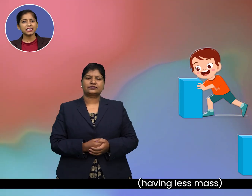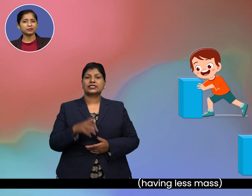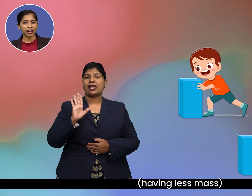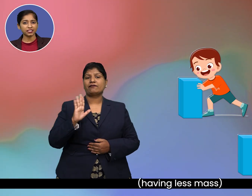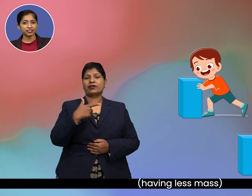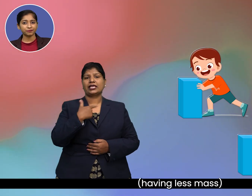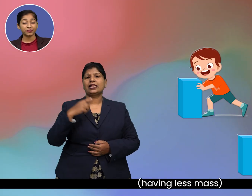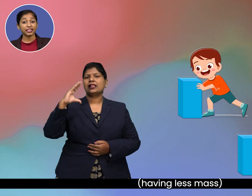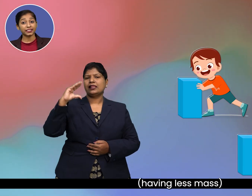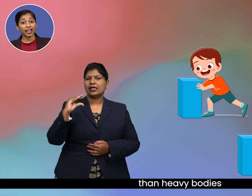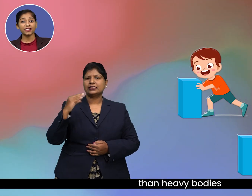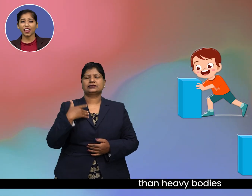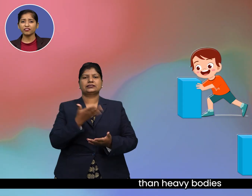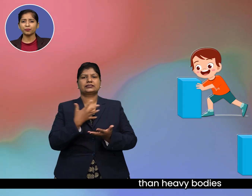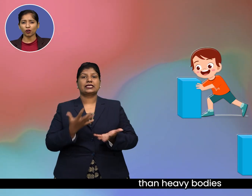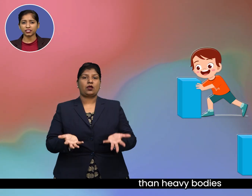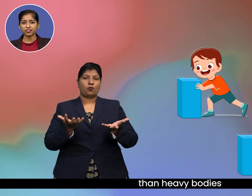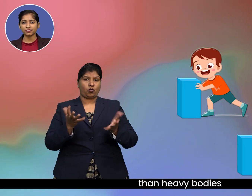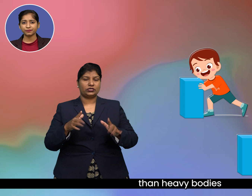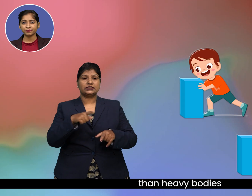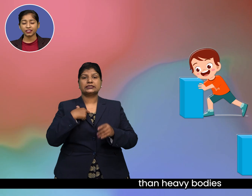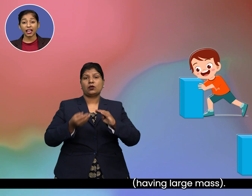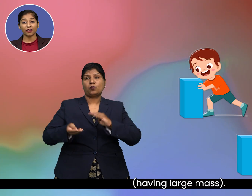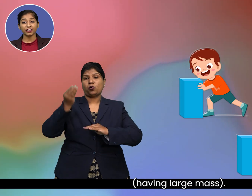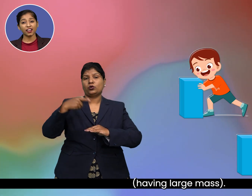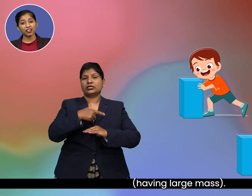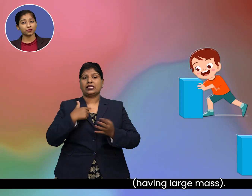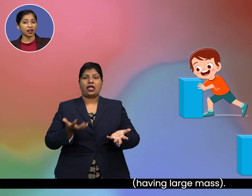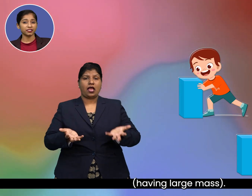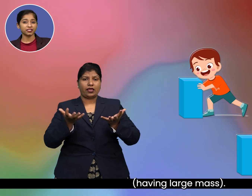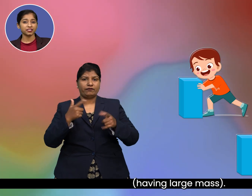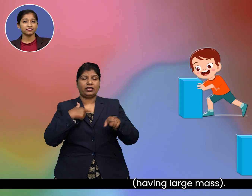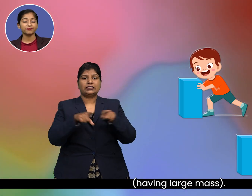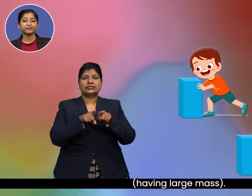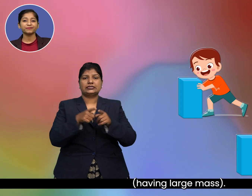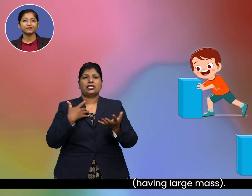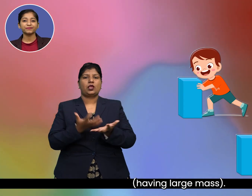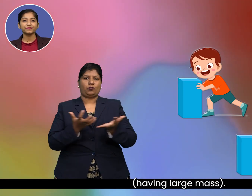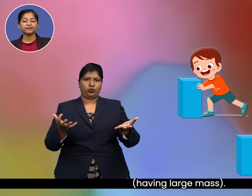having less mass than heavy bodies having large mass.